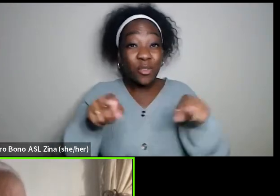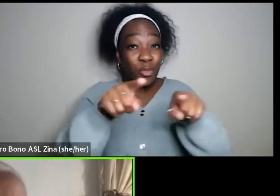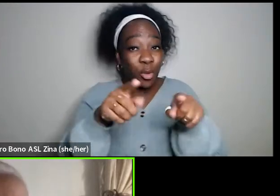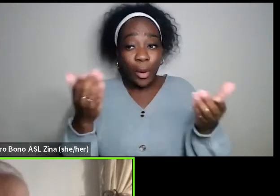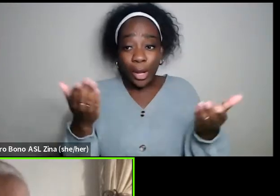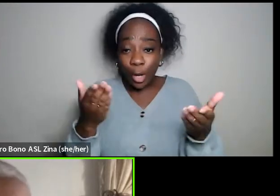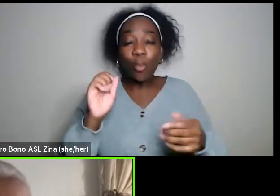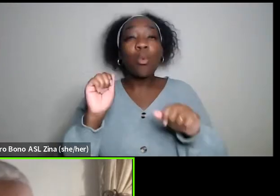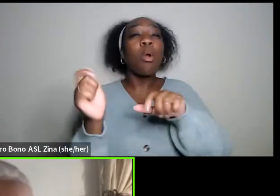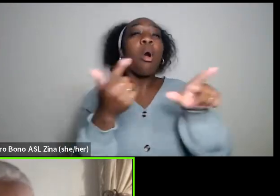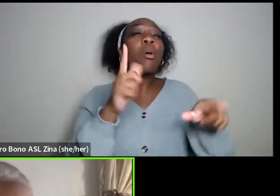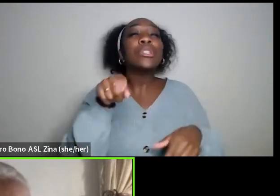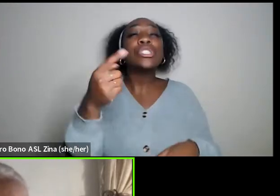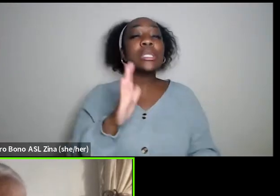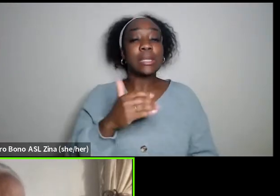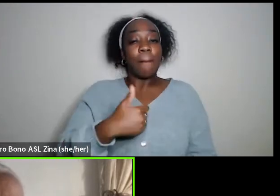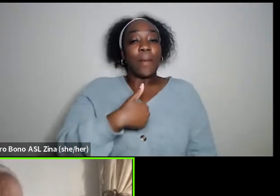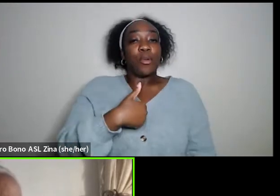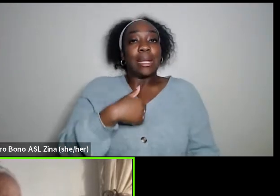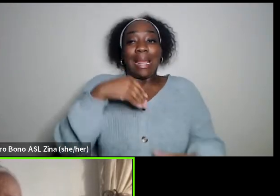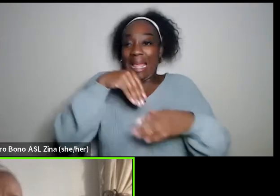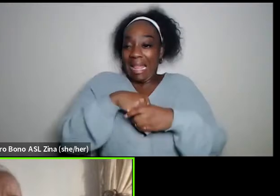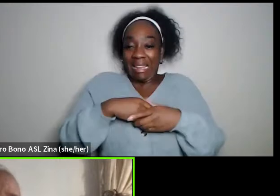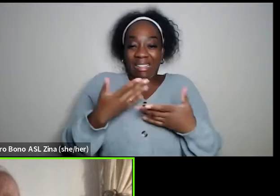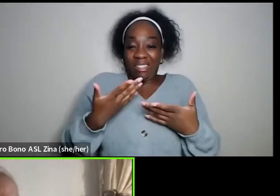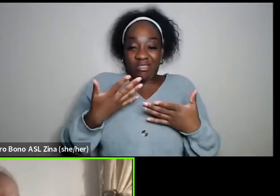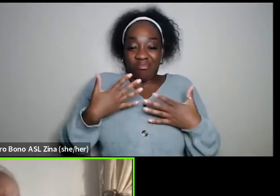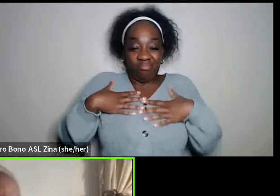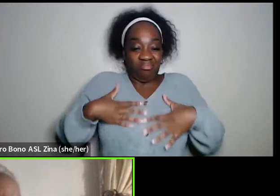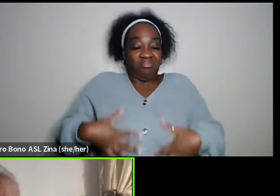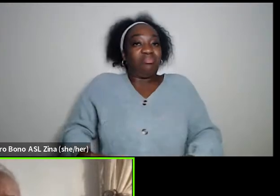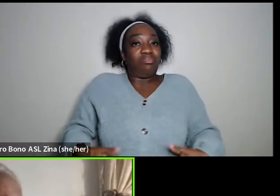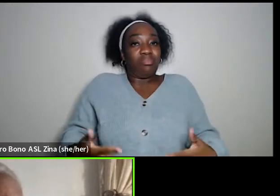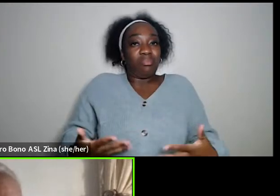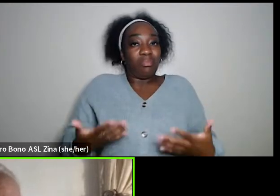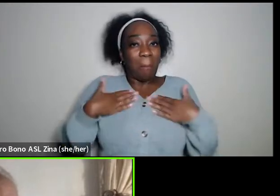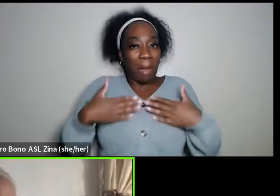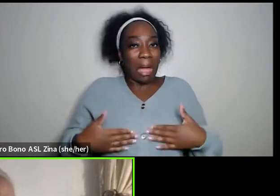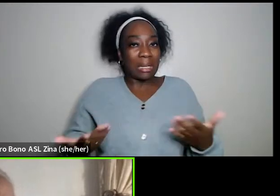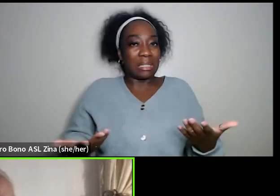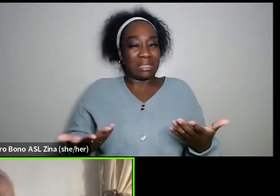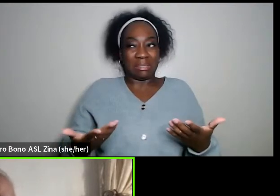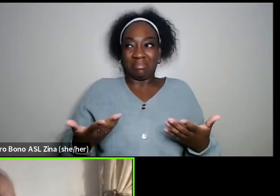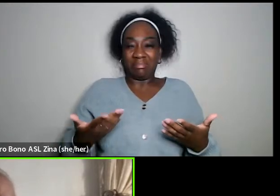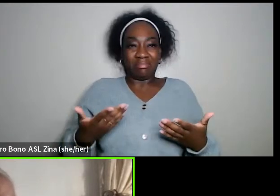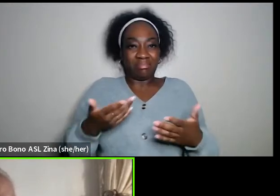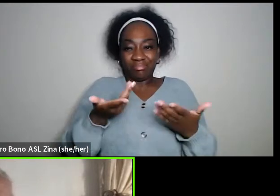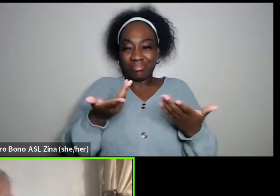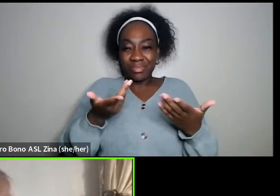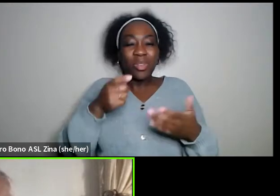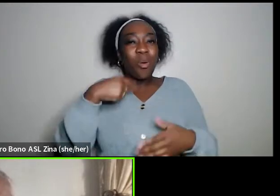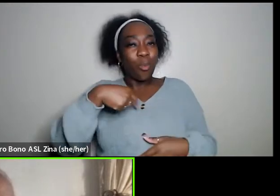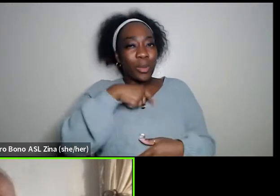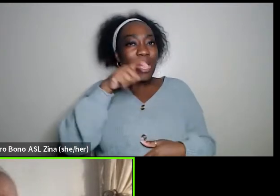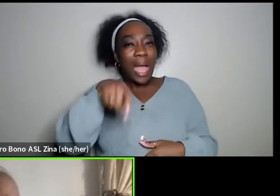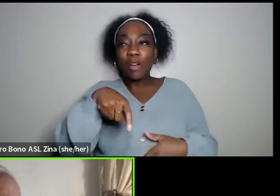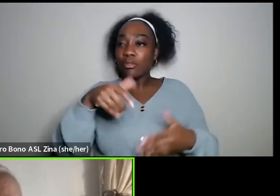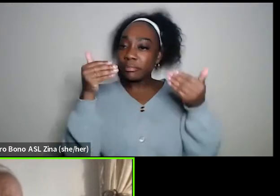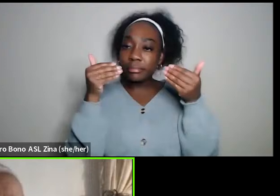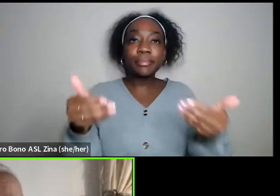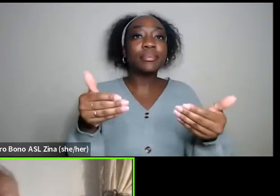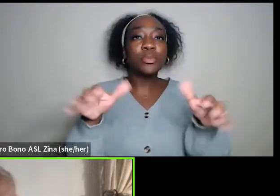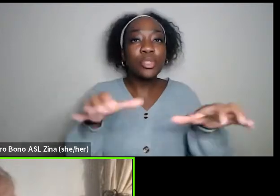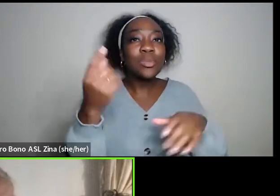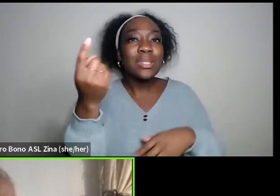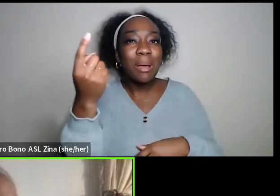these shells that we have. So it's up to us to do something. And we have to stand up. And I look around and I see